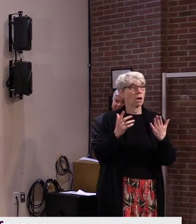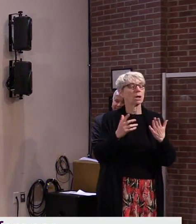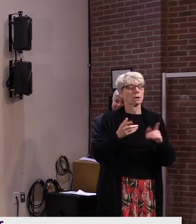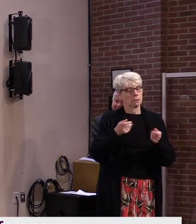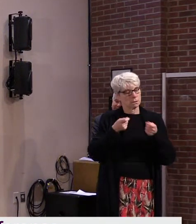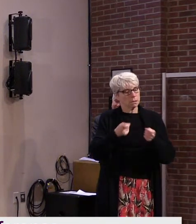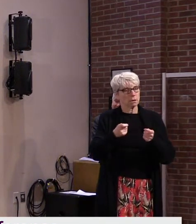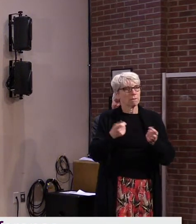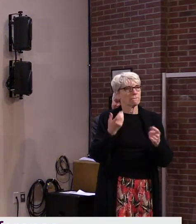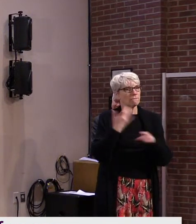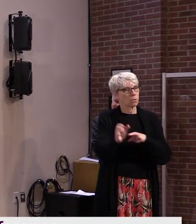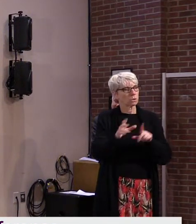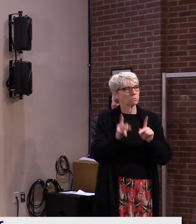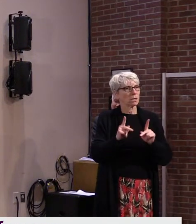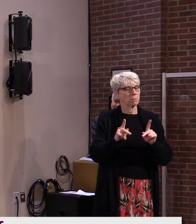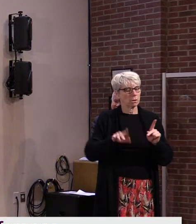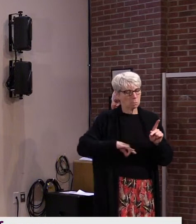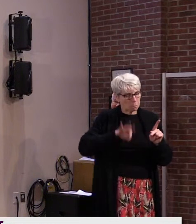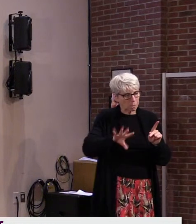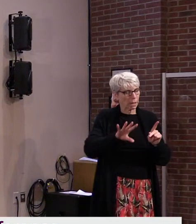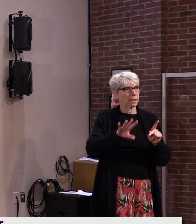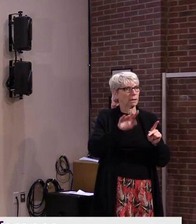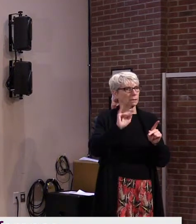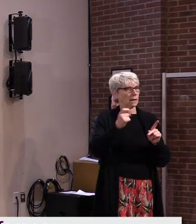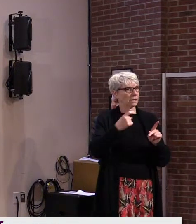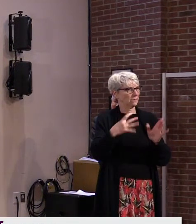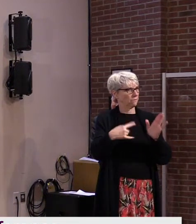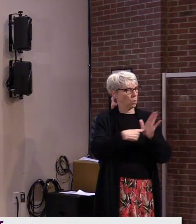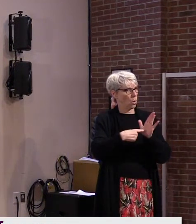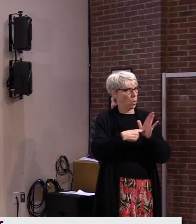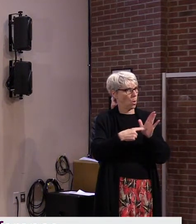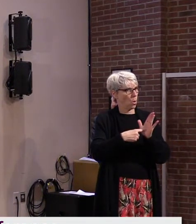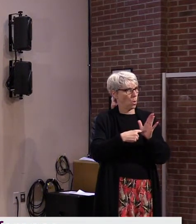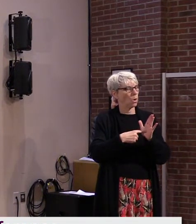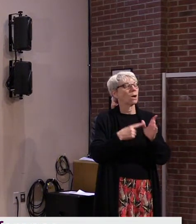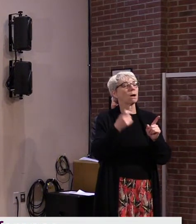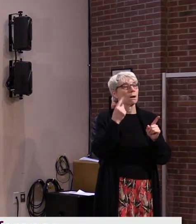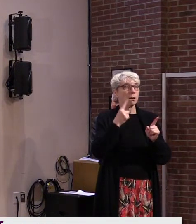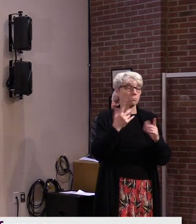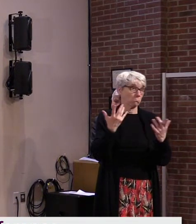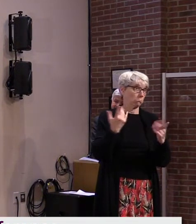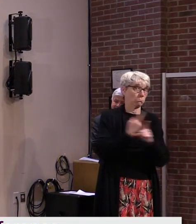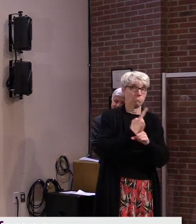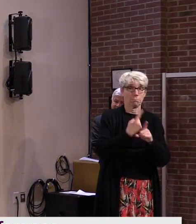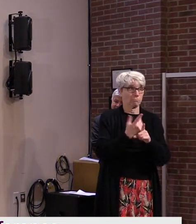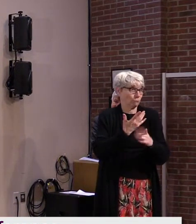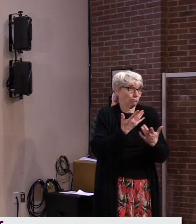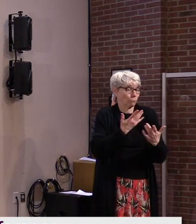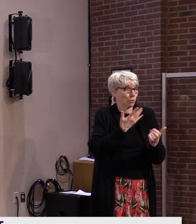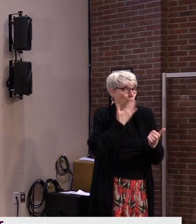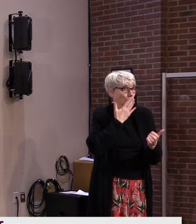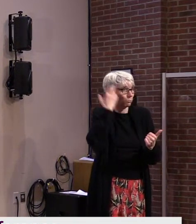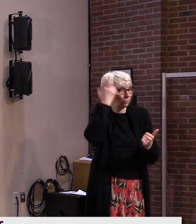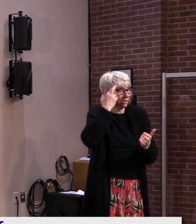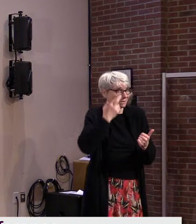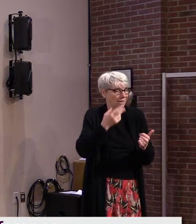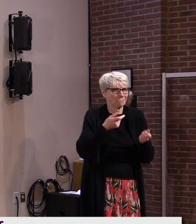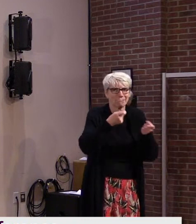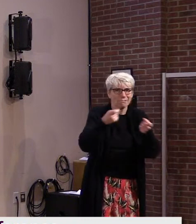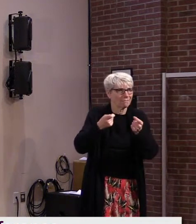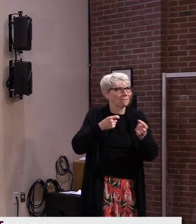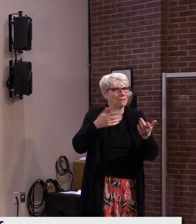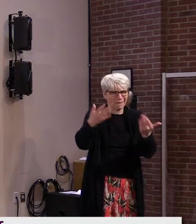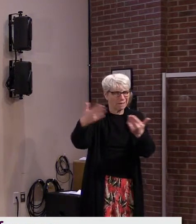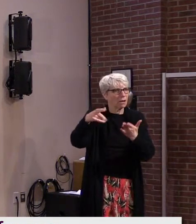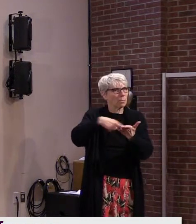so that those that owe taxes pay their taxes, which is certainly obviously a laudable goal. In Vermont, we have small